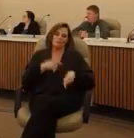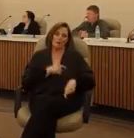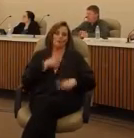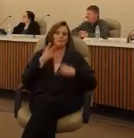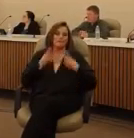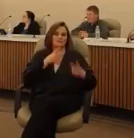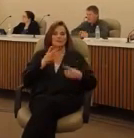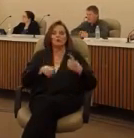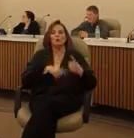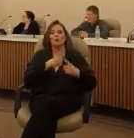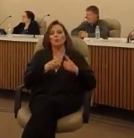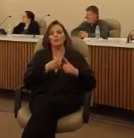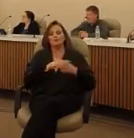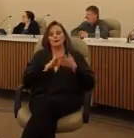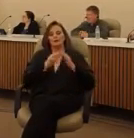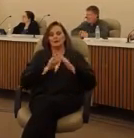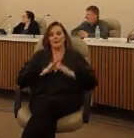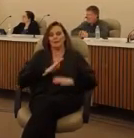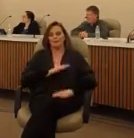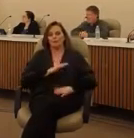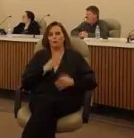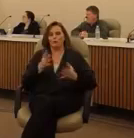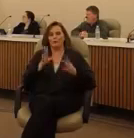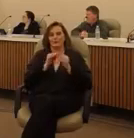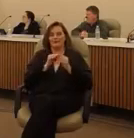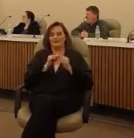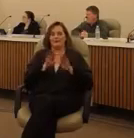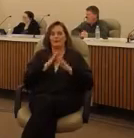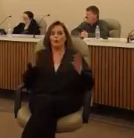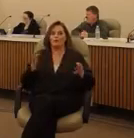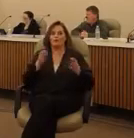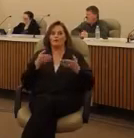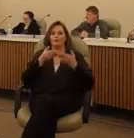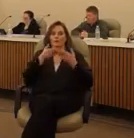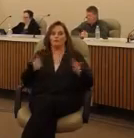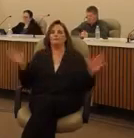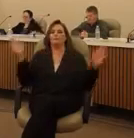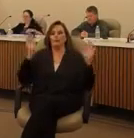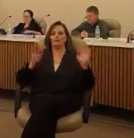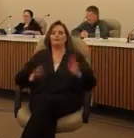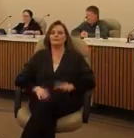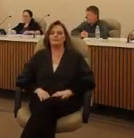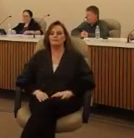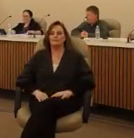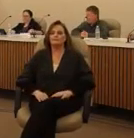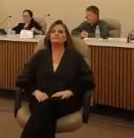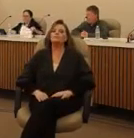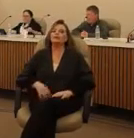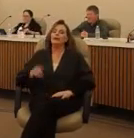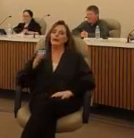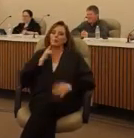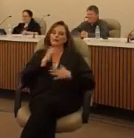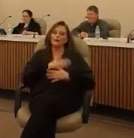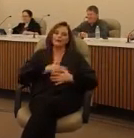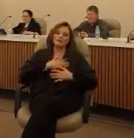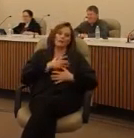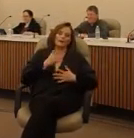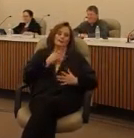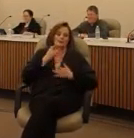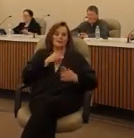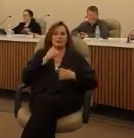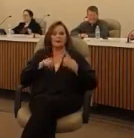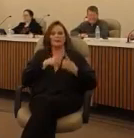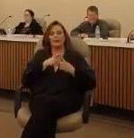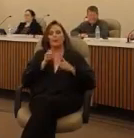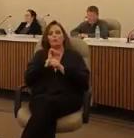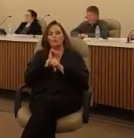are open to the public again. Yes, and we look forward to working with the town. I'm Great. sure we'll be, Talking on the working phone. with town